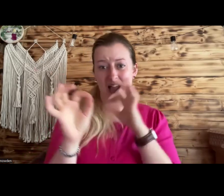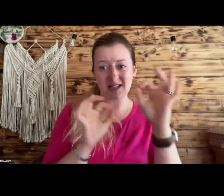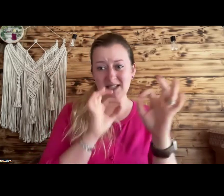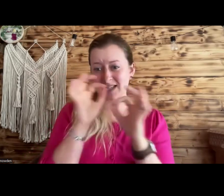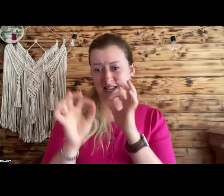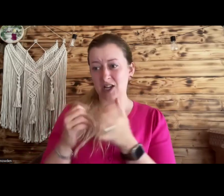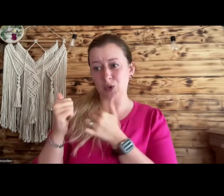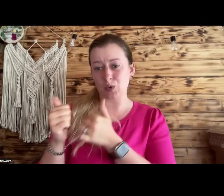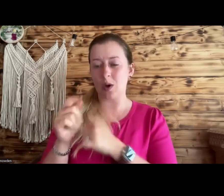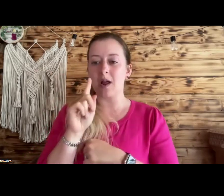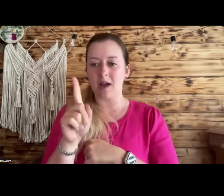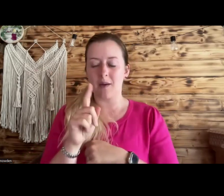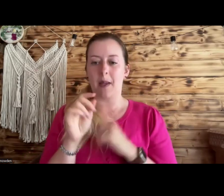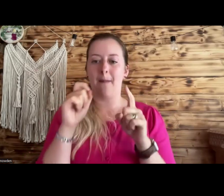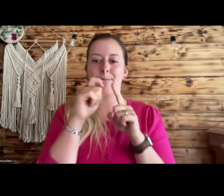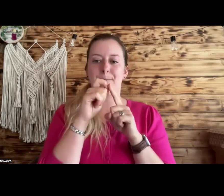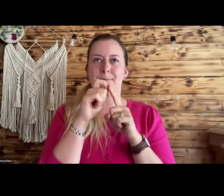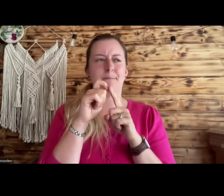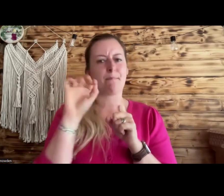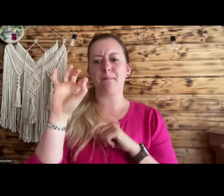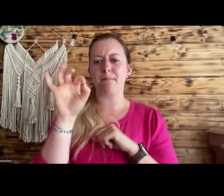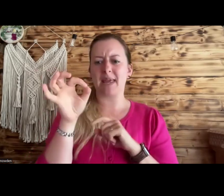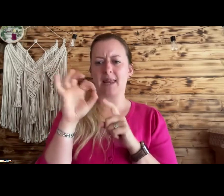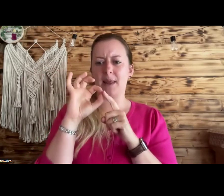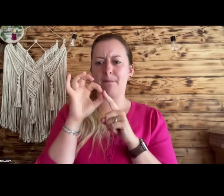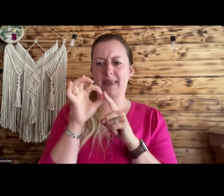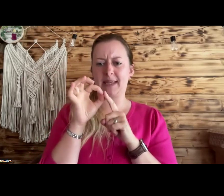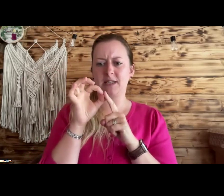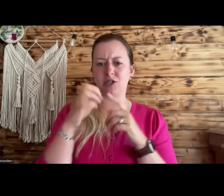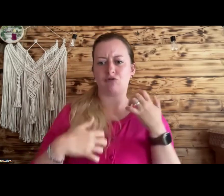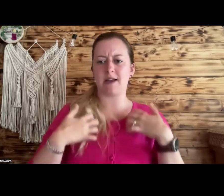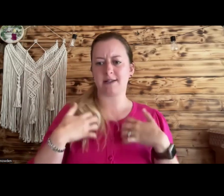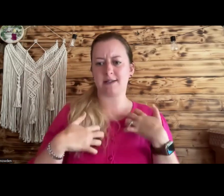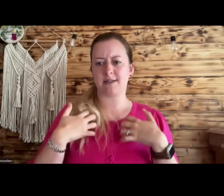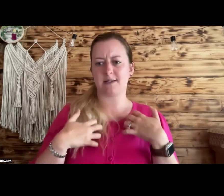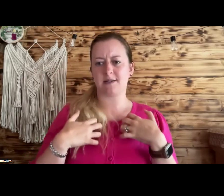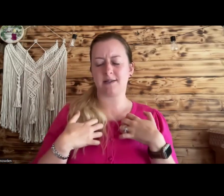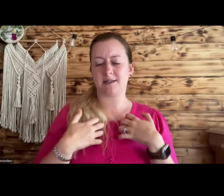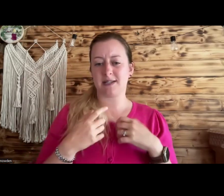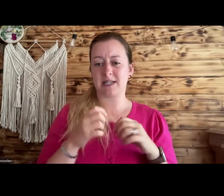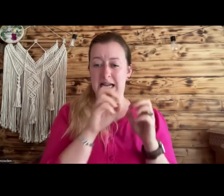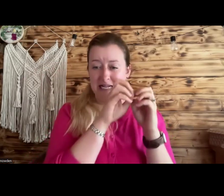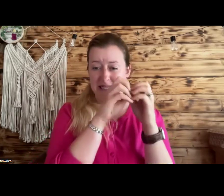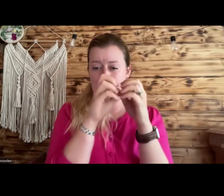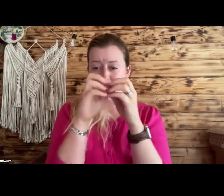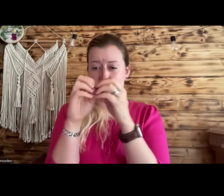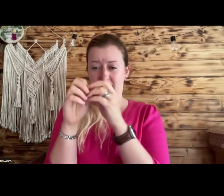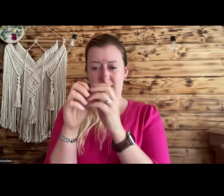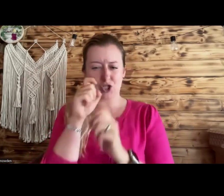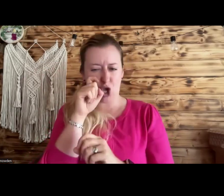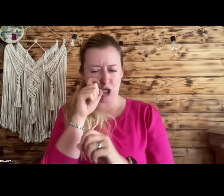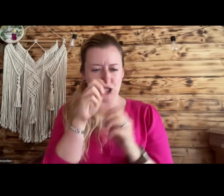If you type in doTERRA Siberian fir, you'll see different recipes that others share as